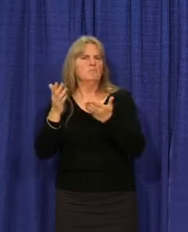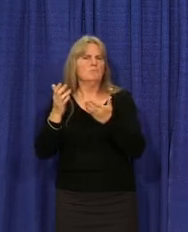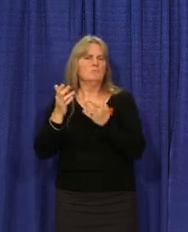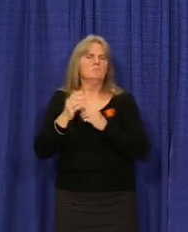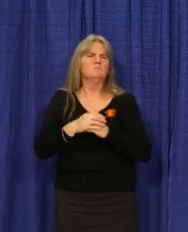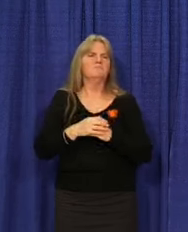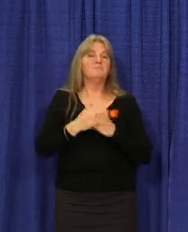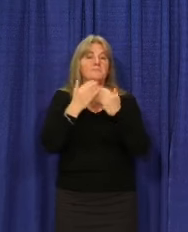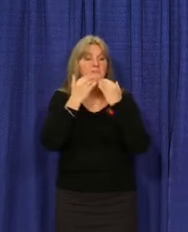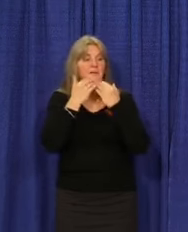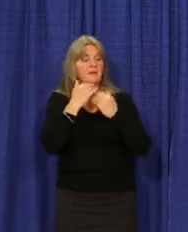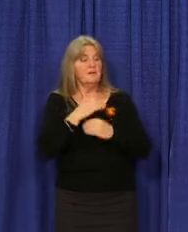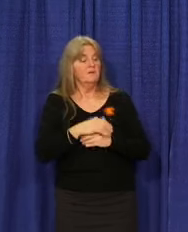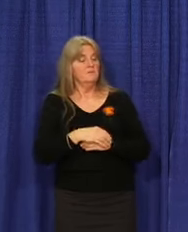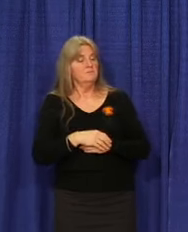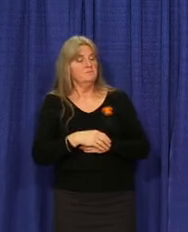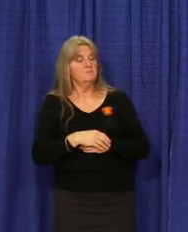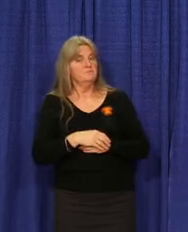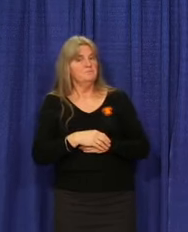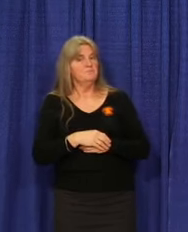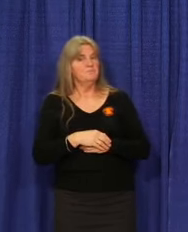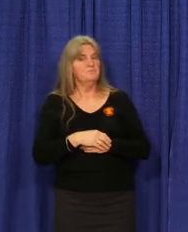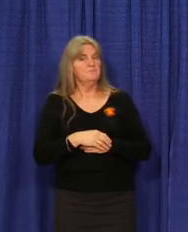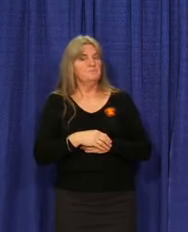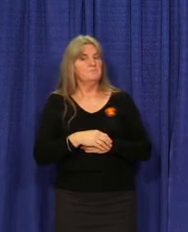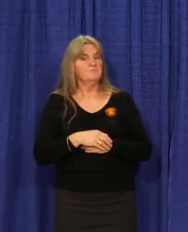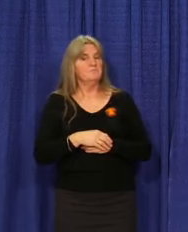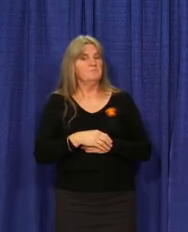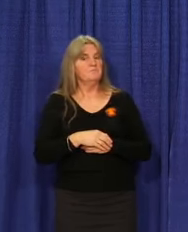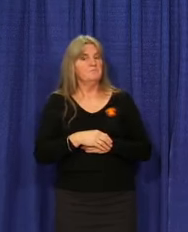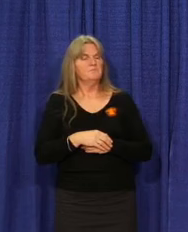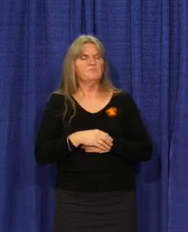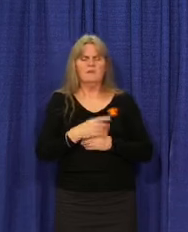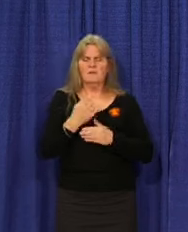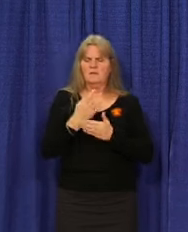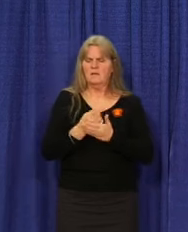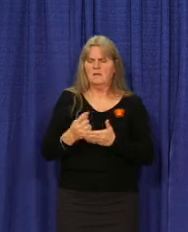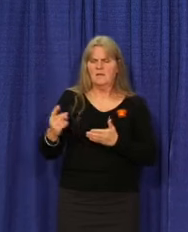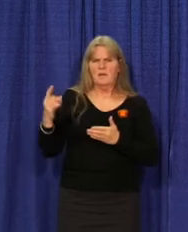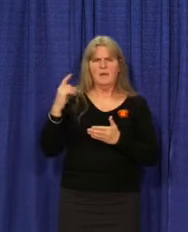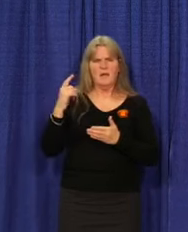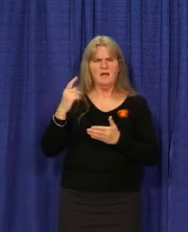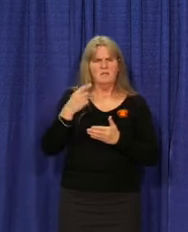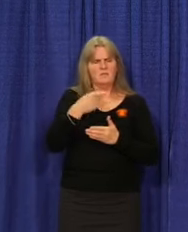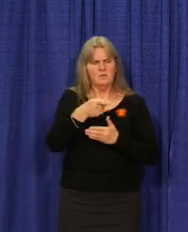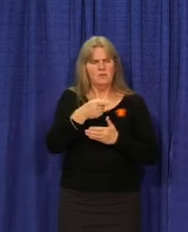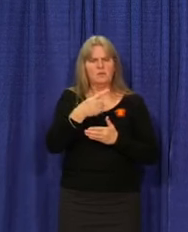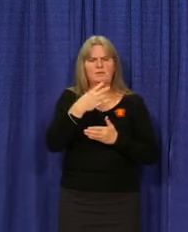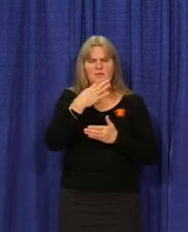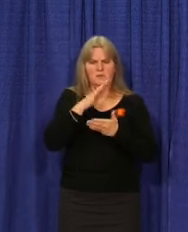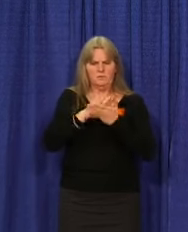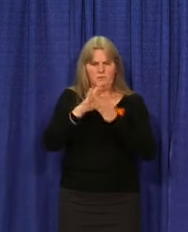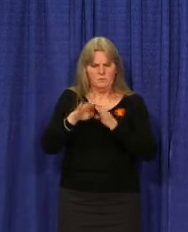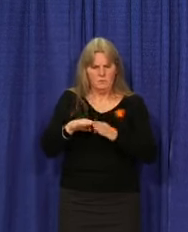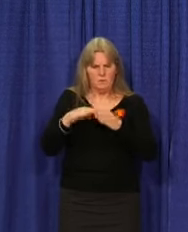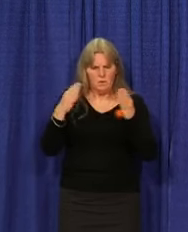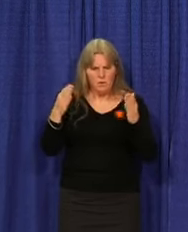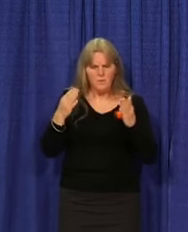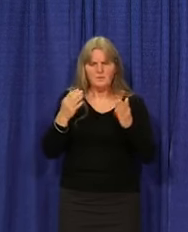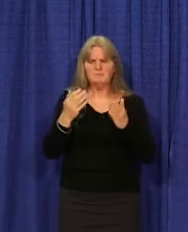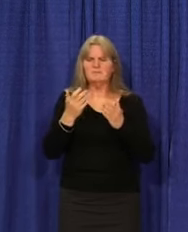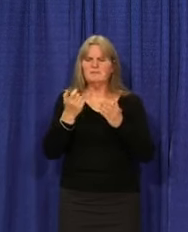Thank you, Dr. Hanley. Another question. Last week you mentioned that, as schools are reopening, you're still working out some